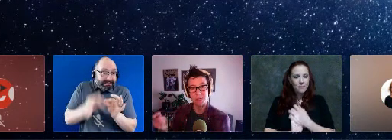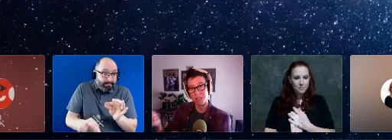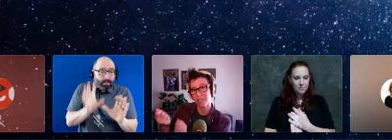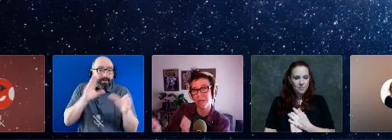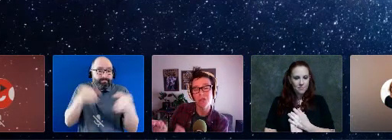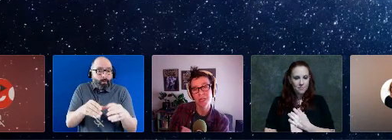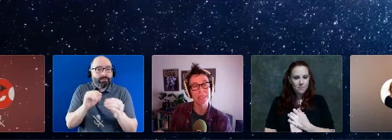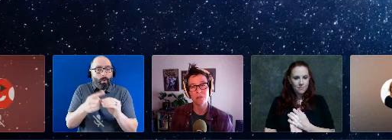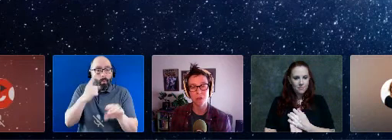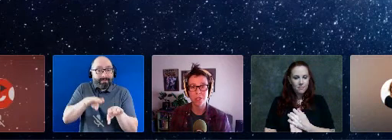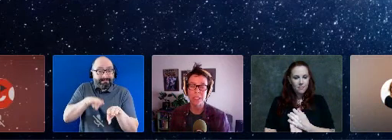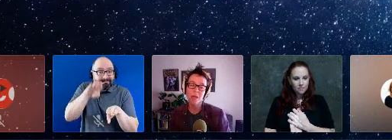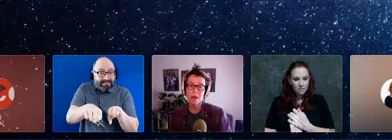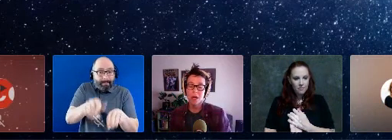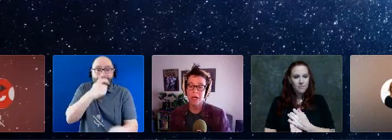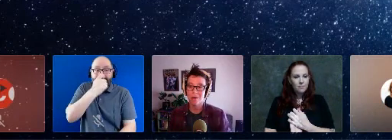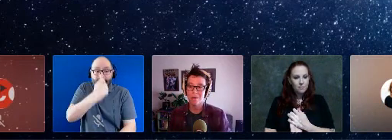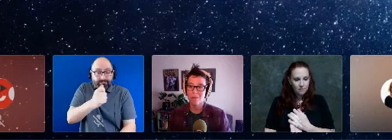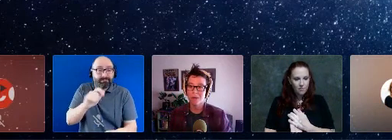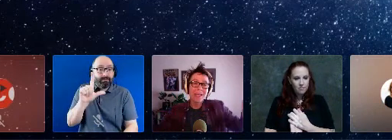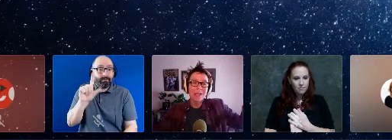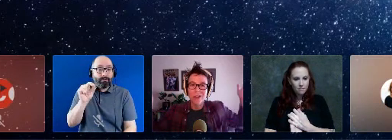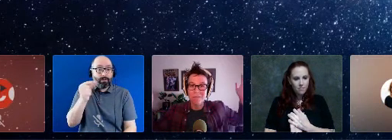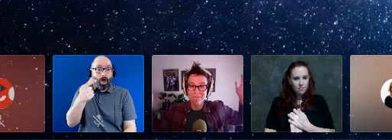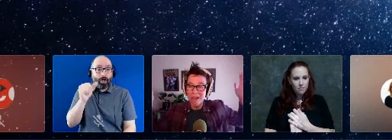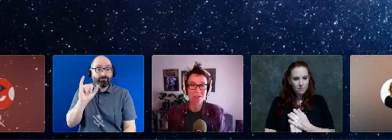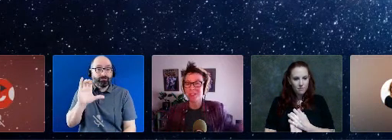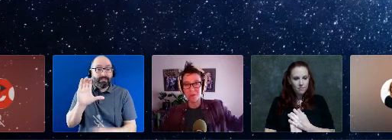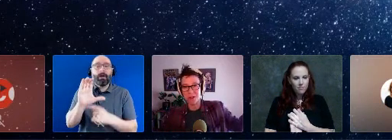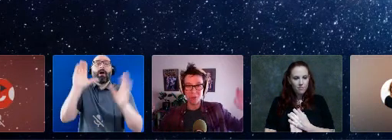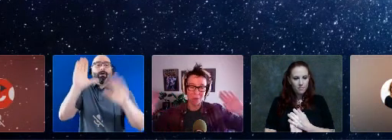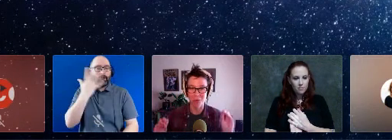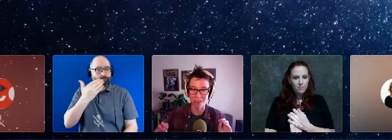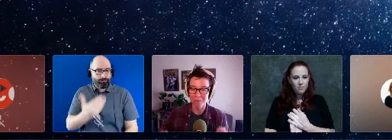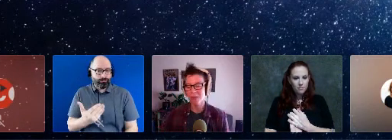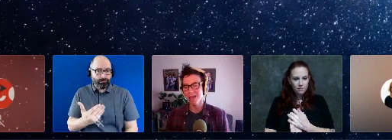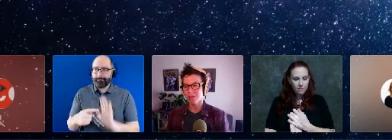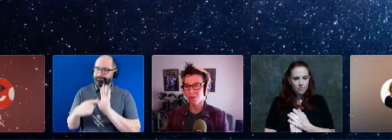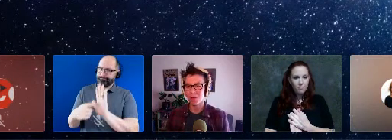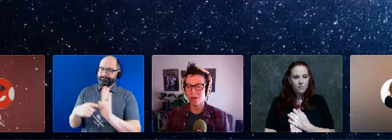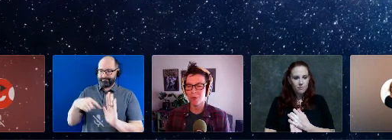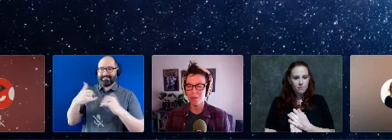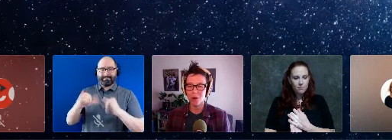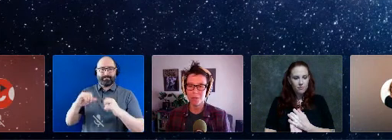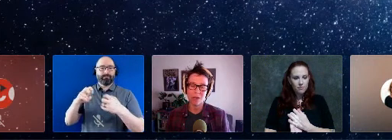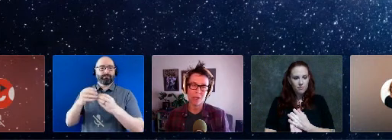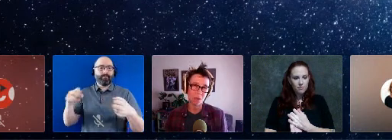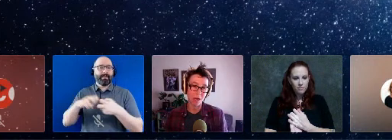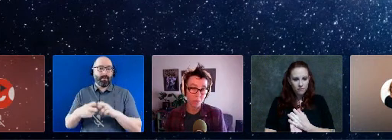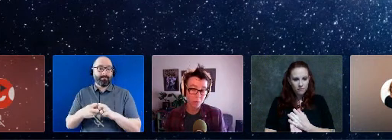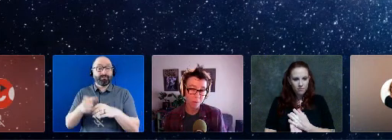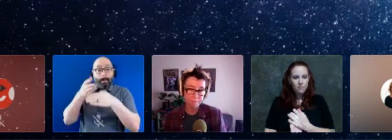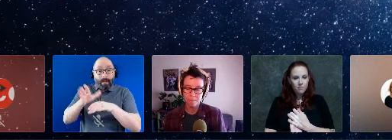step, especially like some interesting piece of logic, hey, that looks good. And you're still demonstrating problem solving. So breaking problems down can